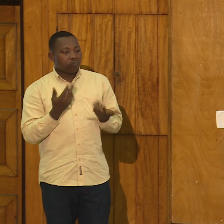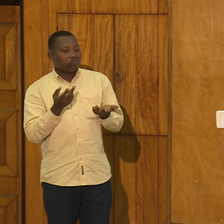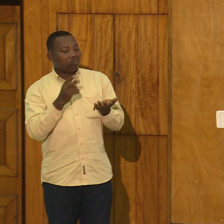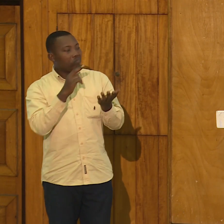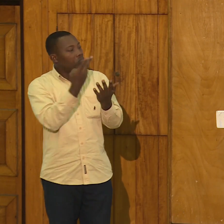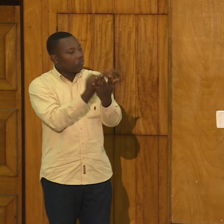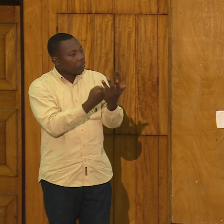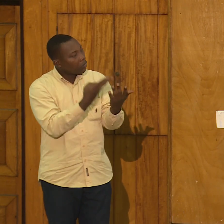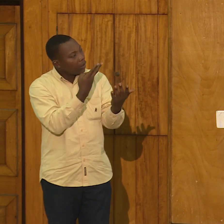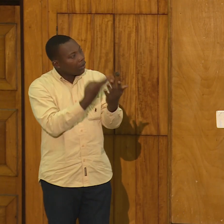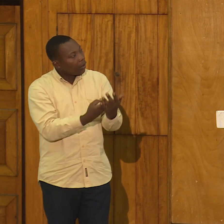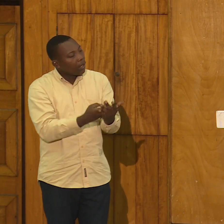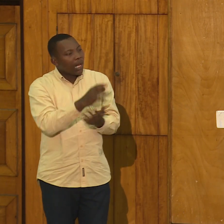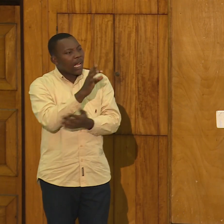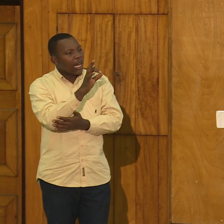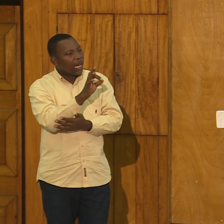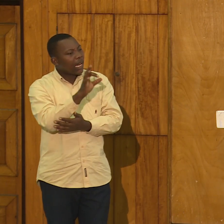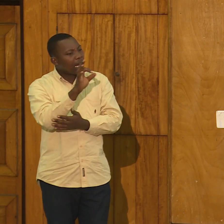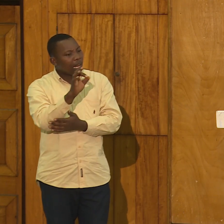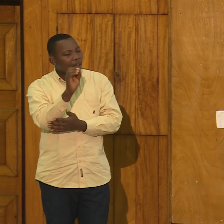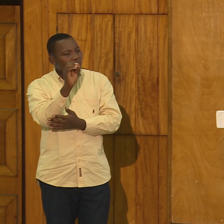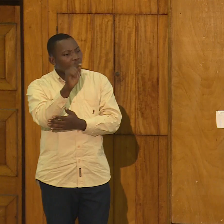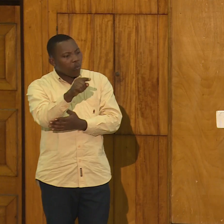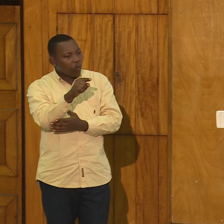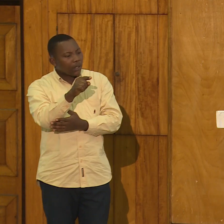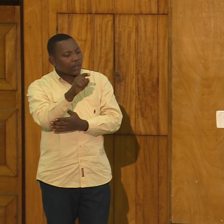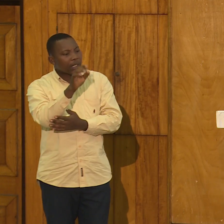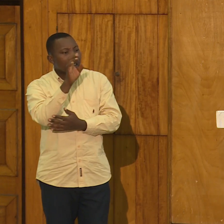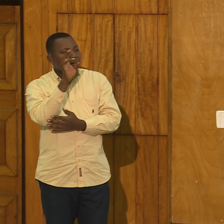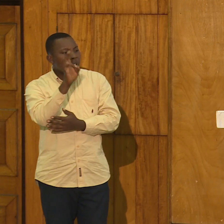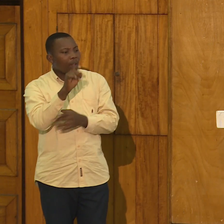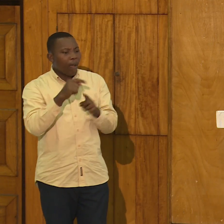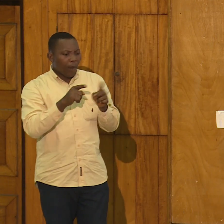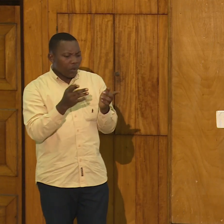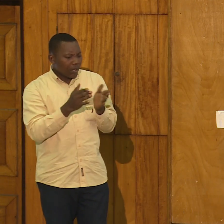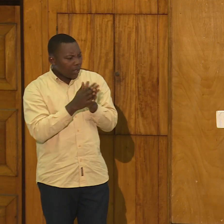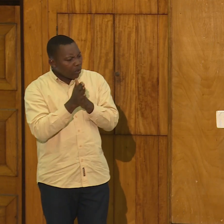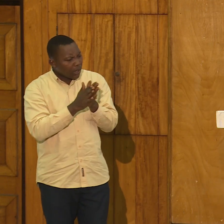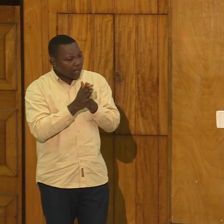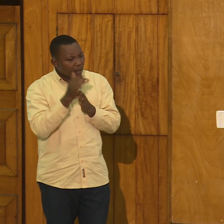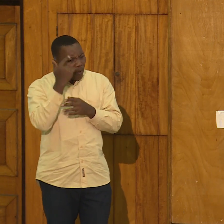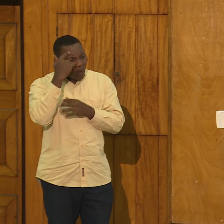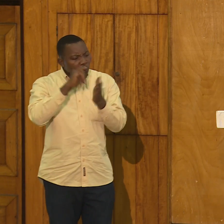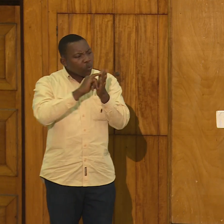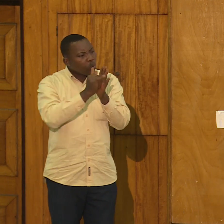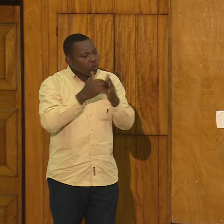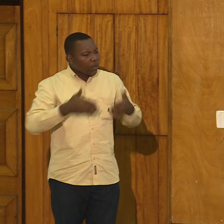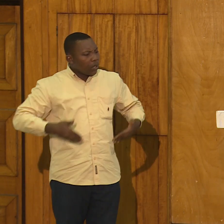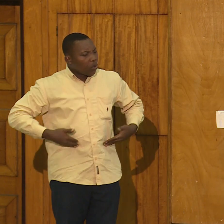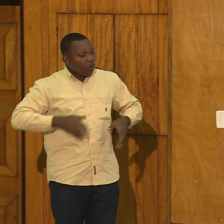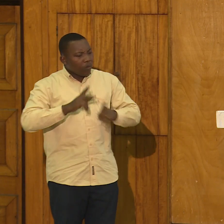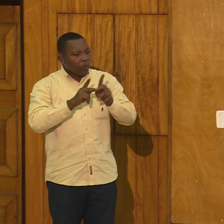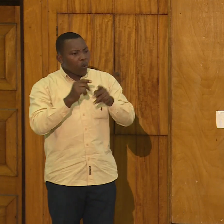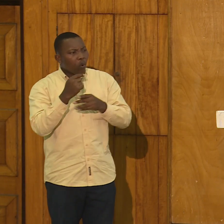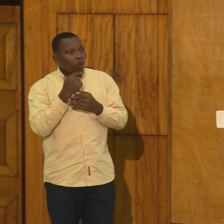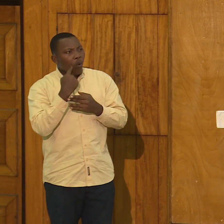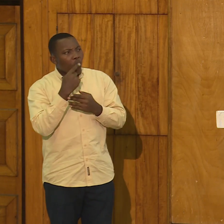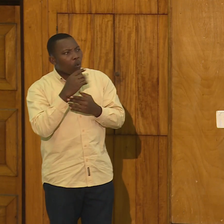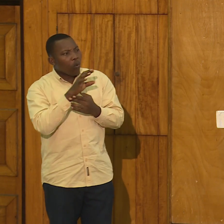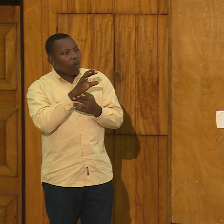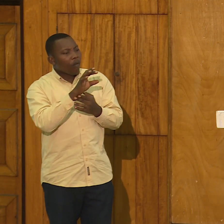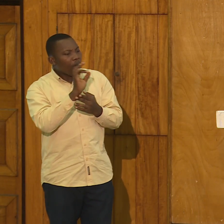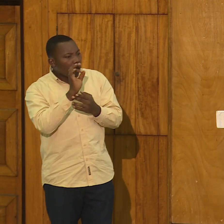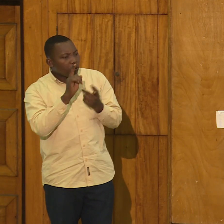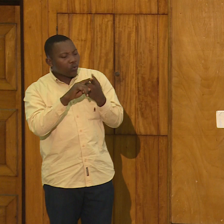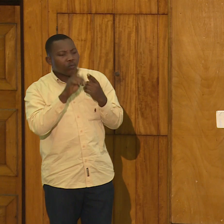99.7. But what is then interesting is, like, for those young people who were then found to be positive,